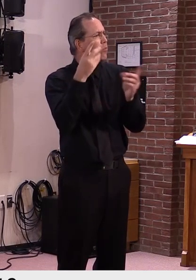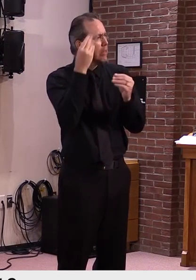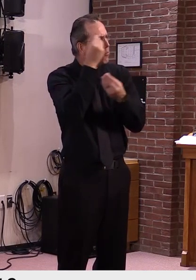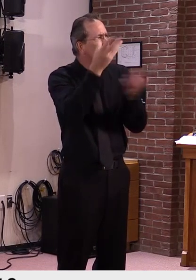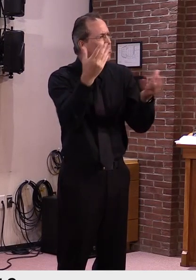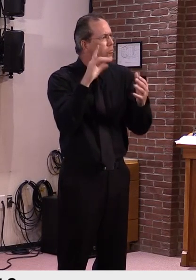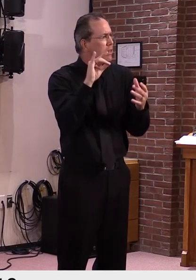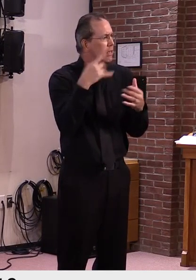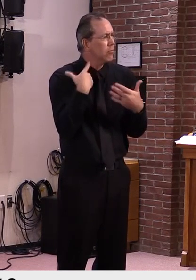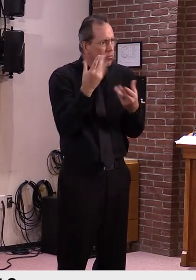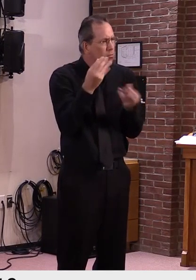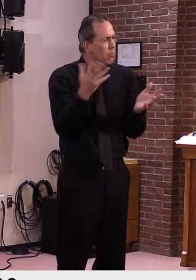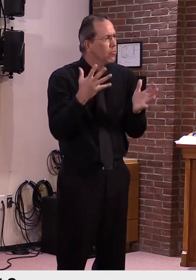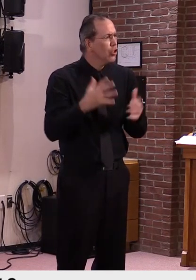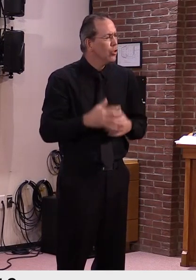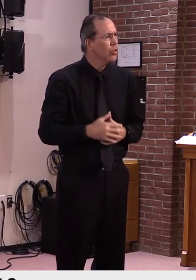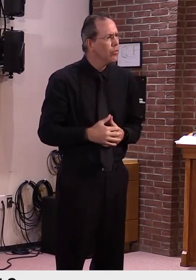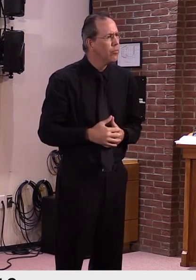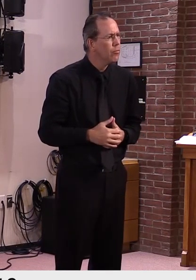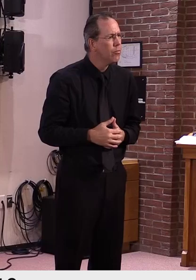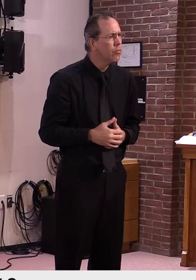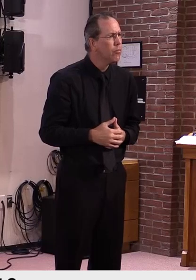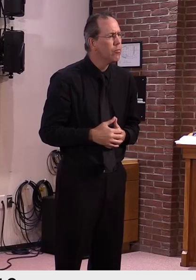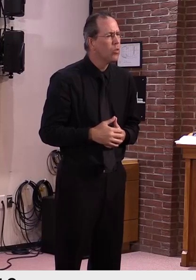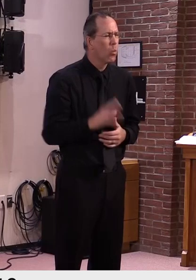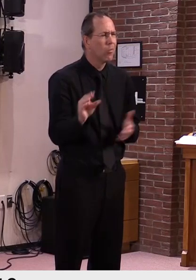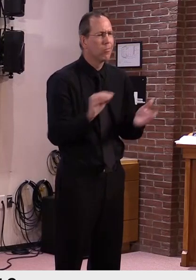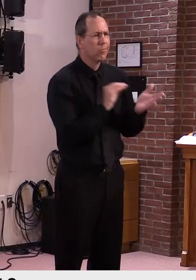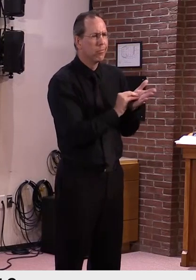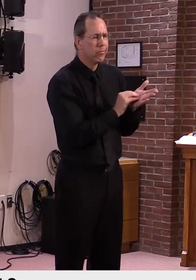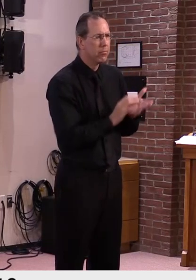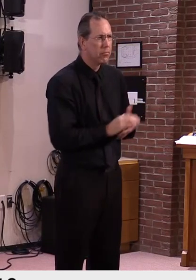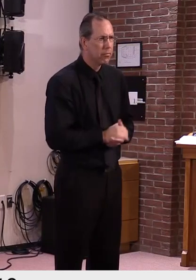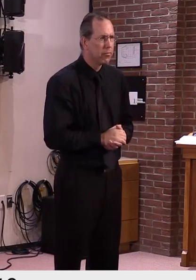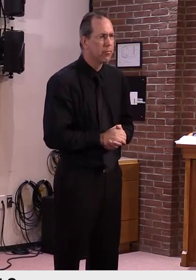to correspond to that. Okay, thank you very much.